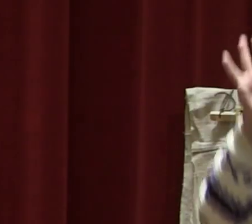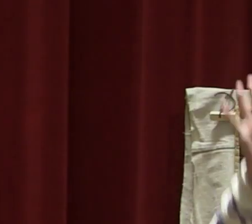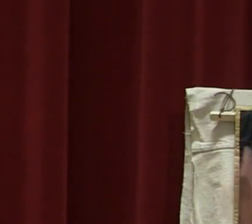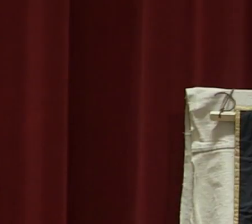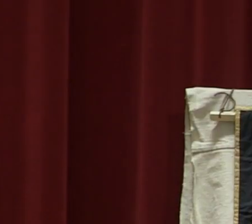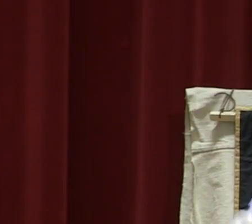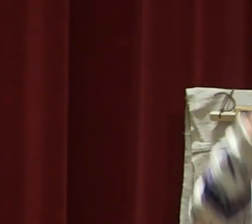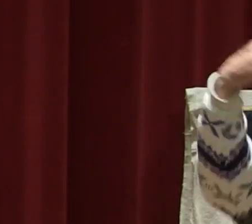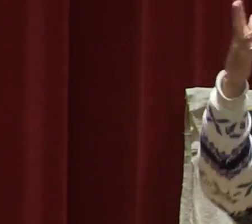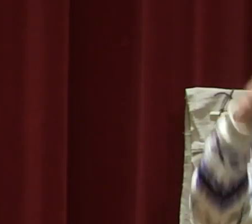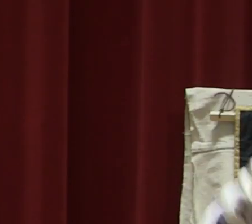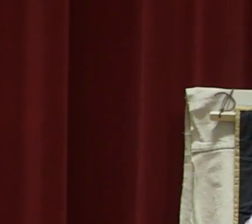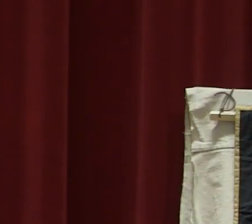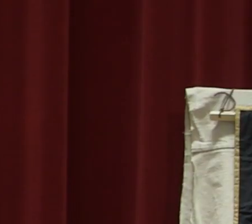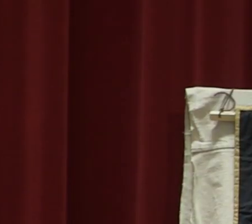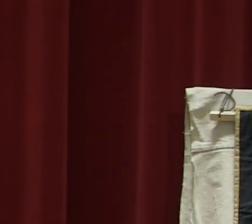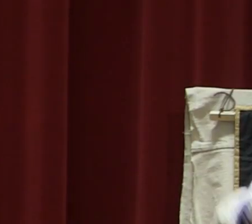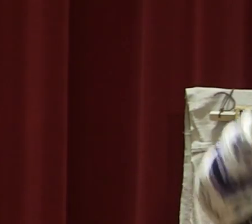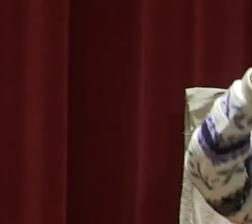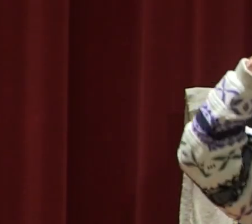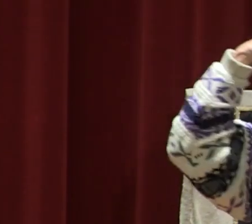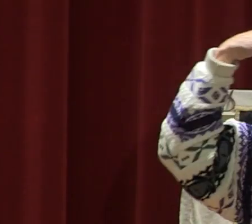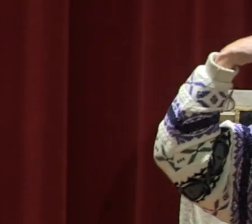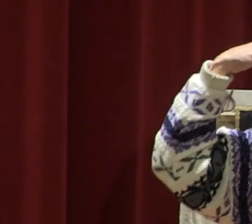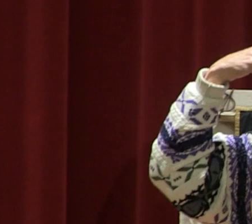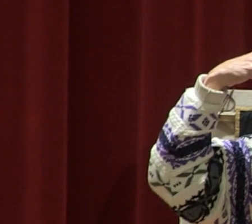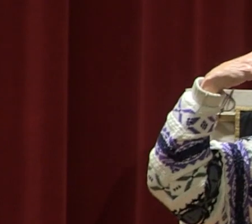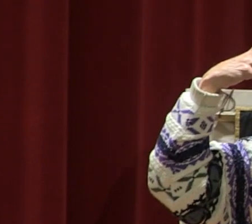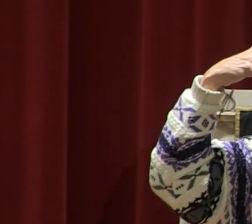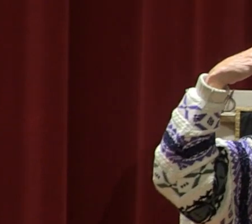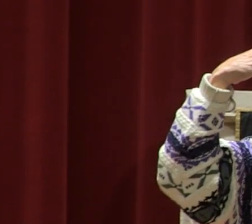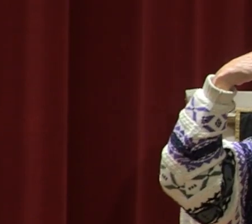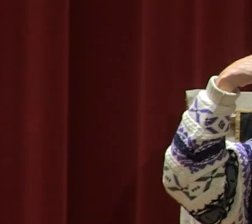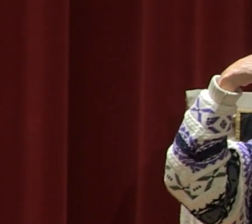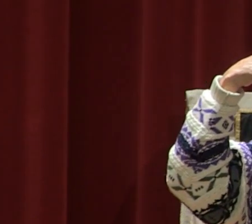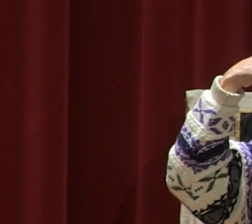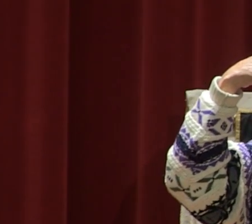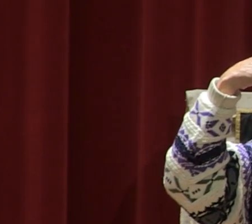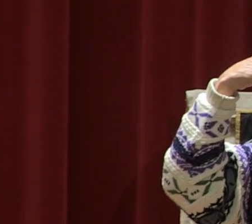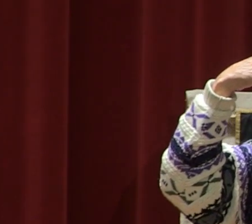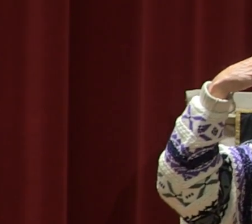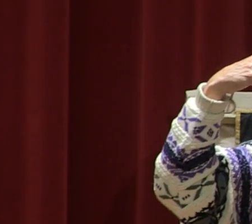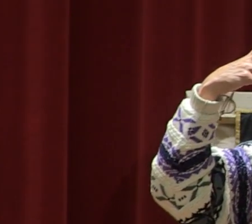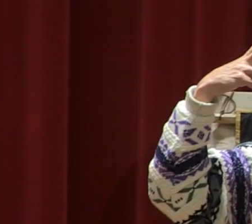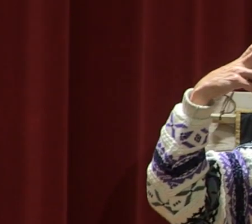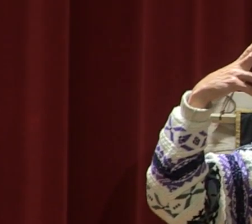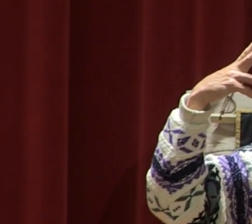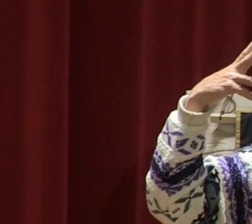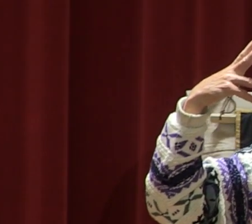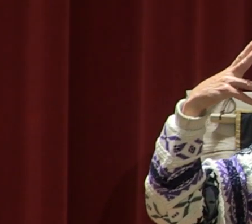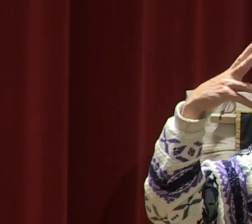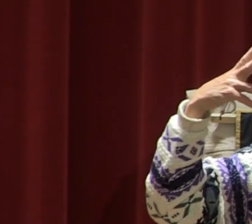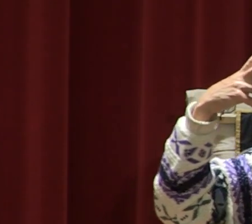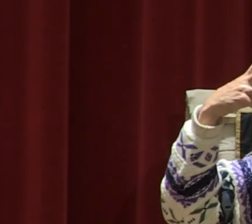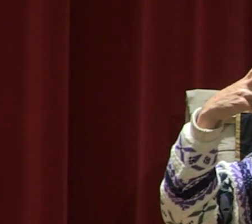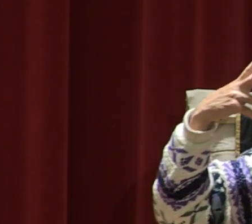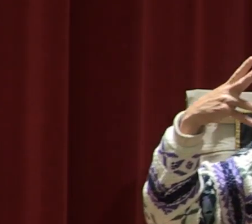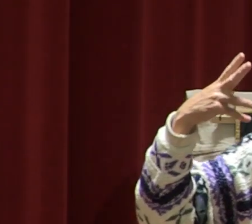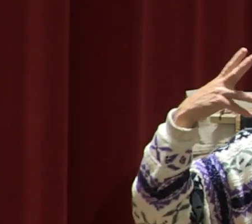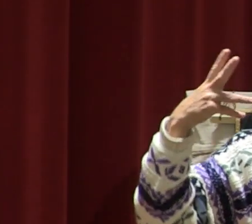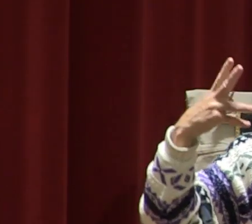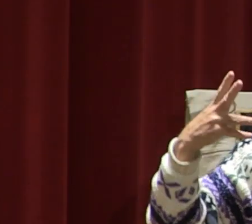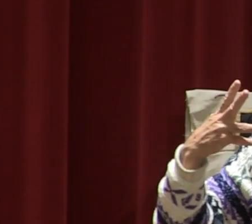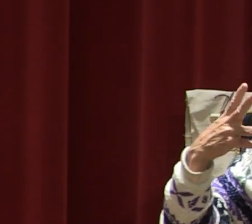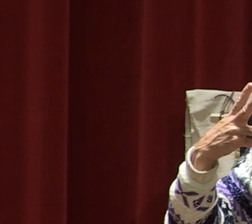Down the chimney came another figure, the body of a woman and the head of a goat. And